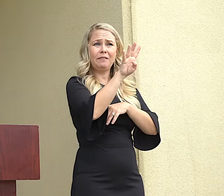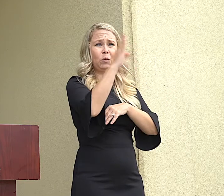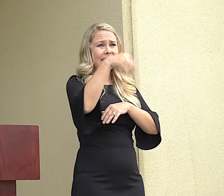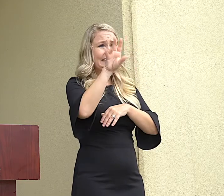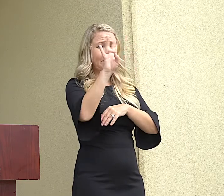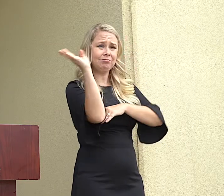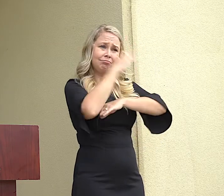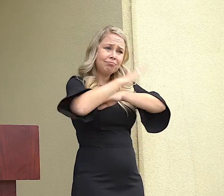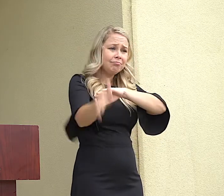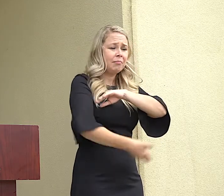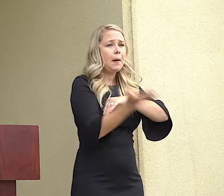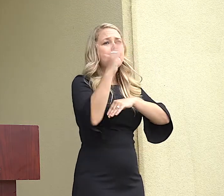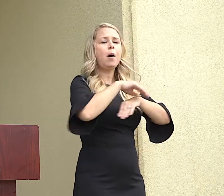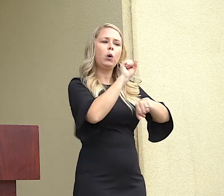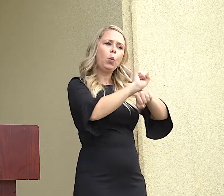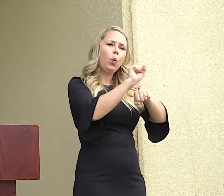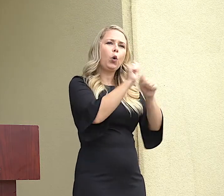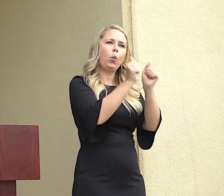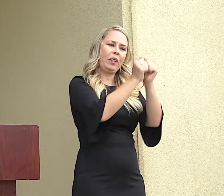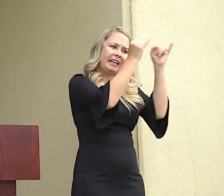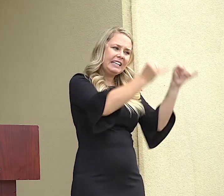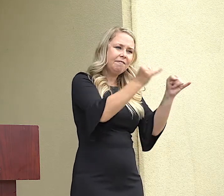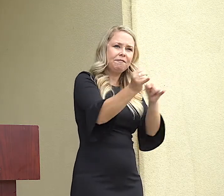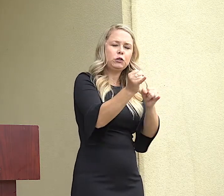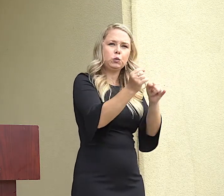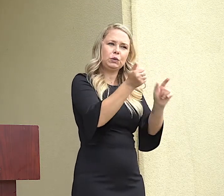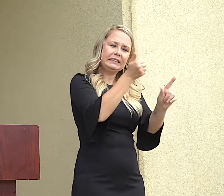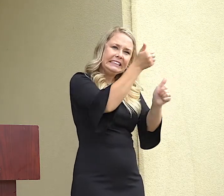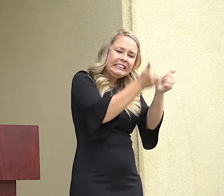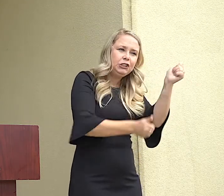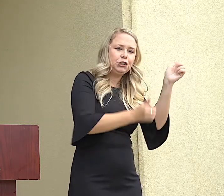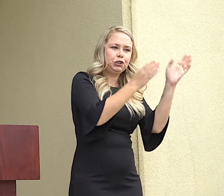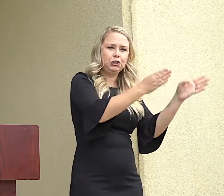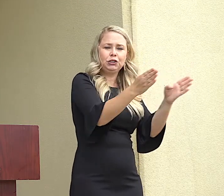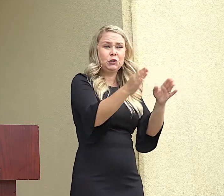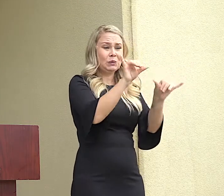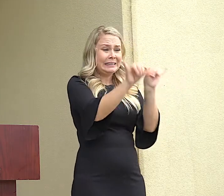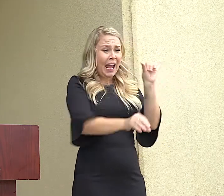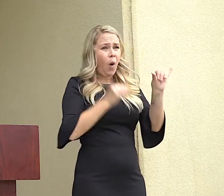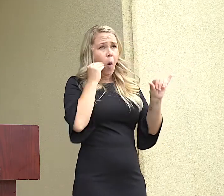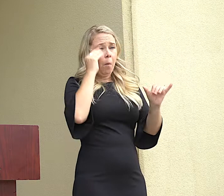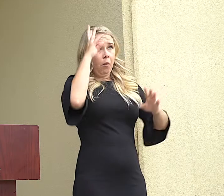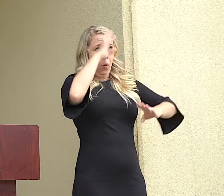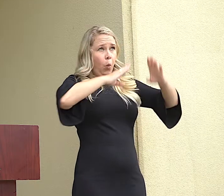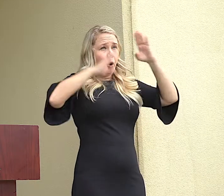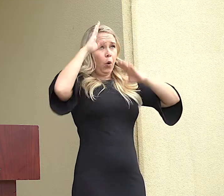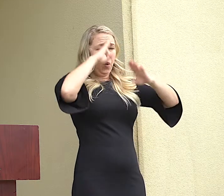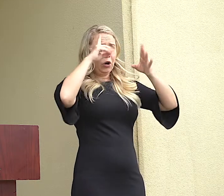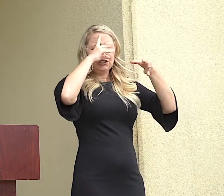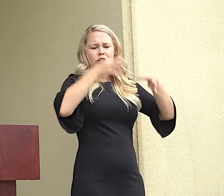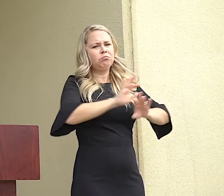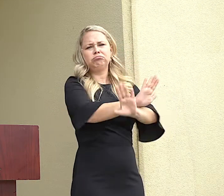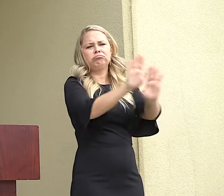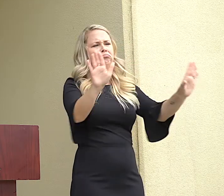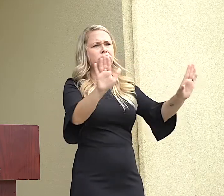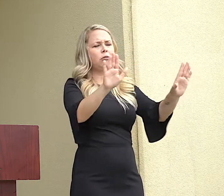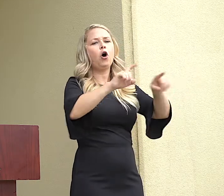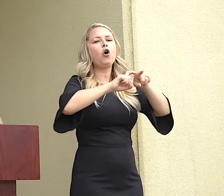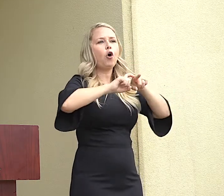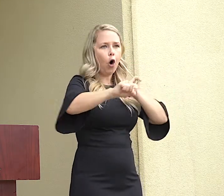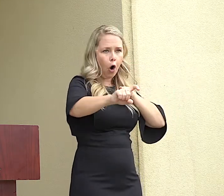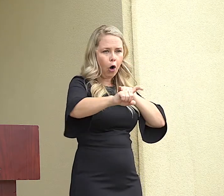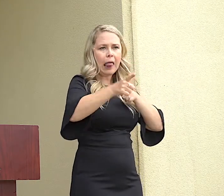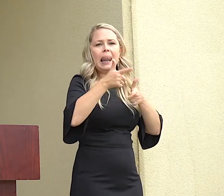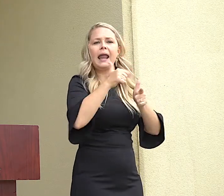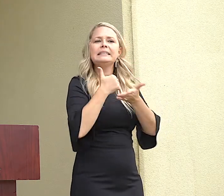we attempt to work through each individual. So anybody who has a concern, doesn't make sense just sitting home and waiting to determine. We'd ask you to give us a call.